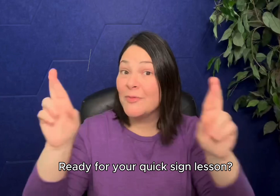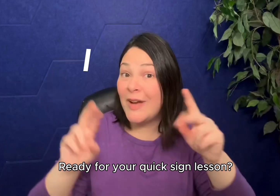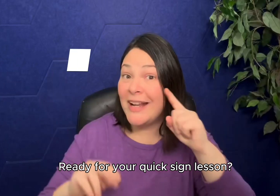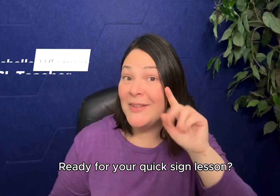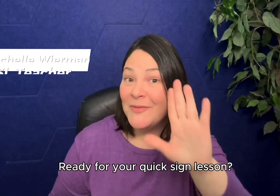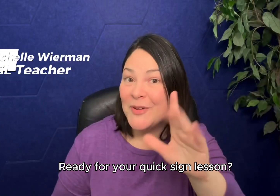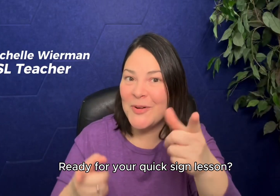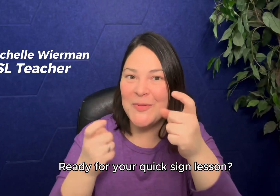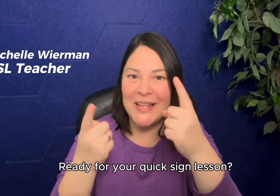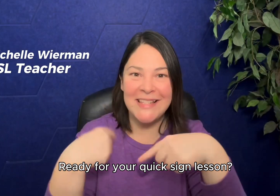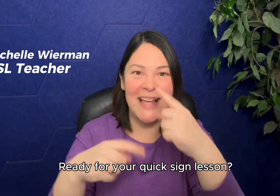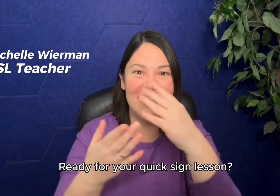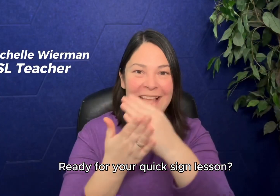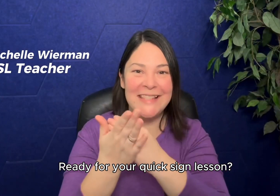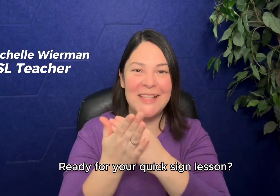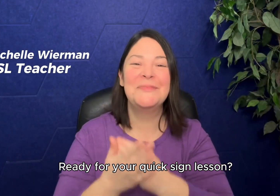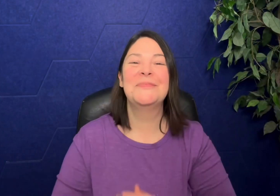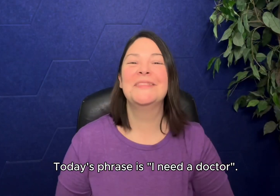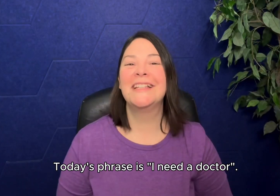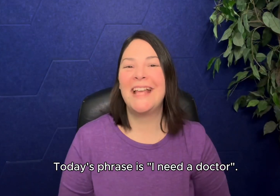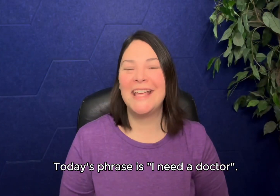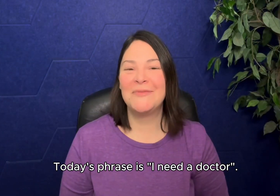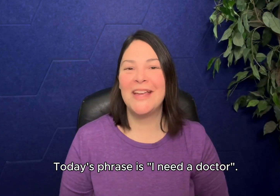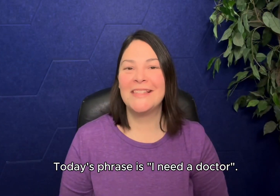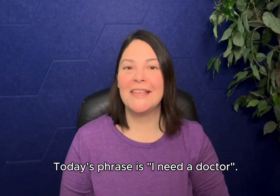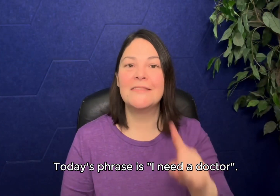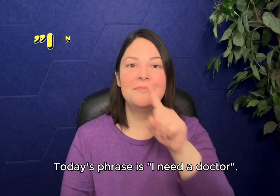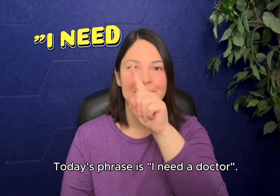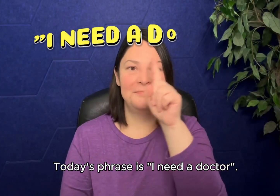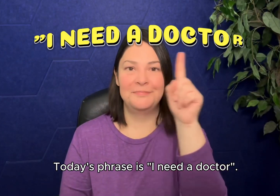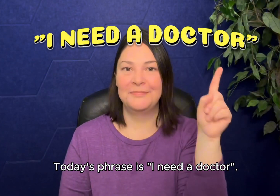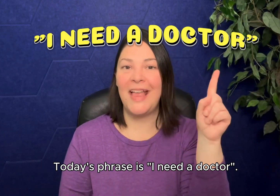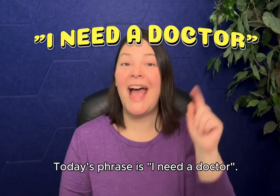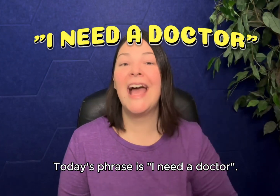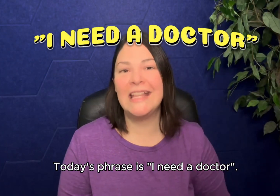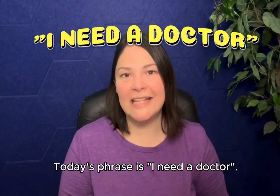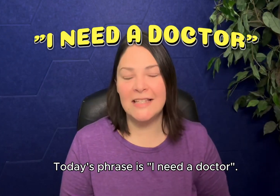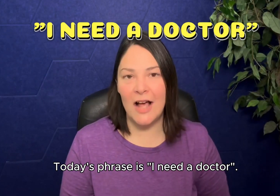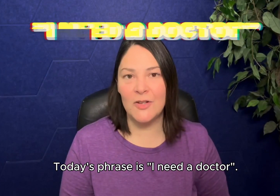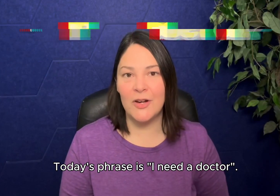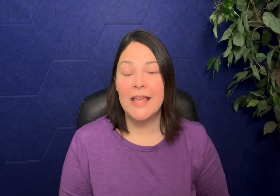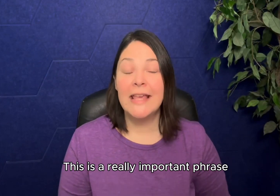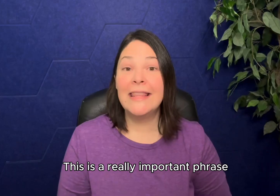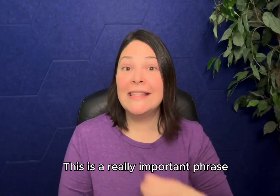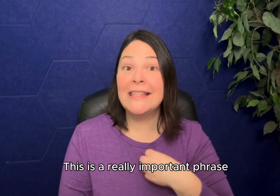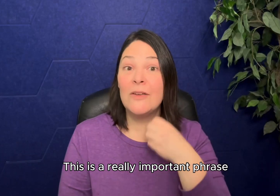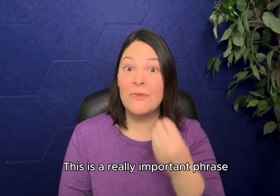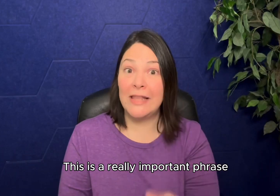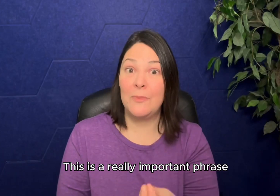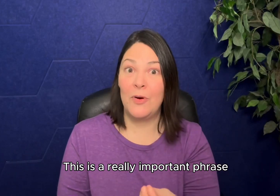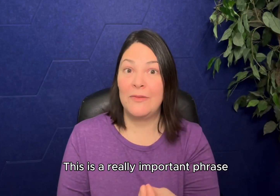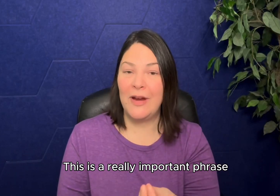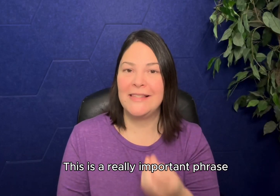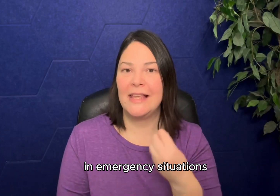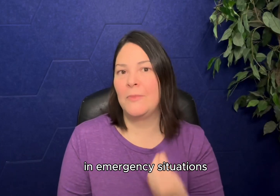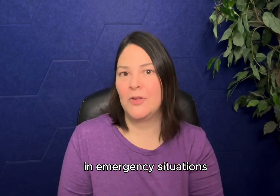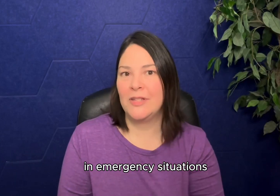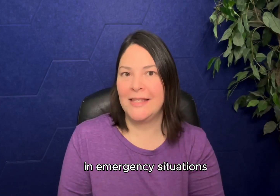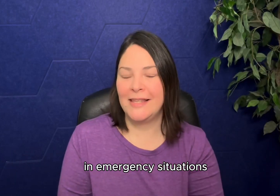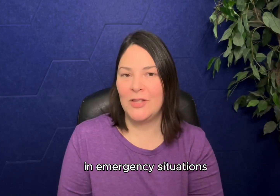Ready for your quick sign lesson? Today's phrase is, I need a doctor. This is a really important phrase in emergency